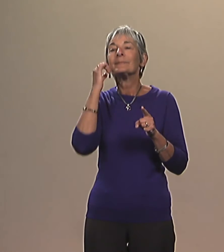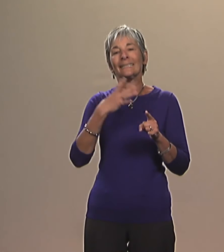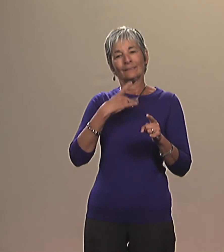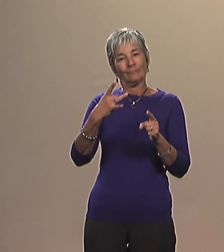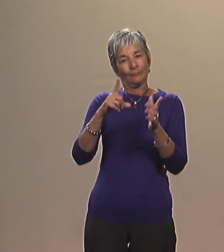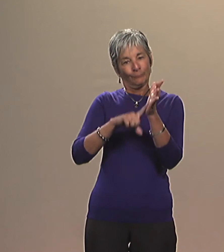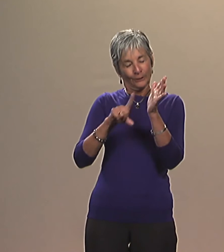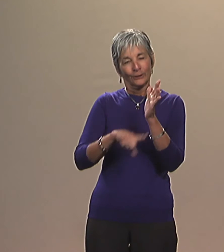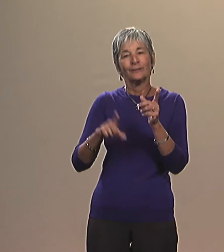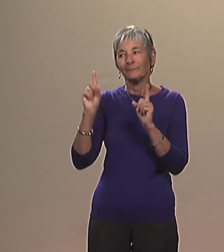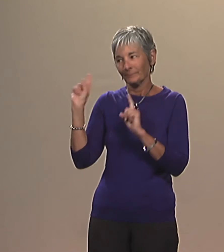Now, this research is interesting.